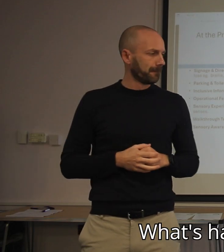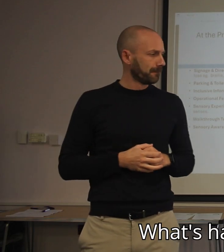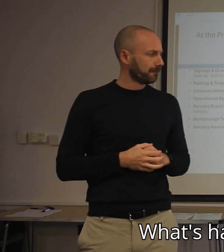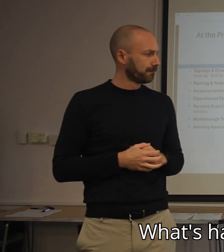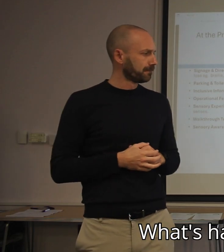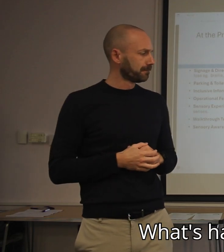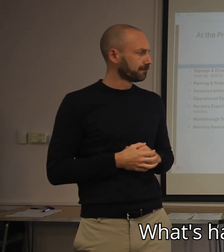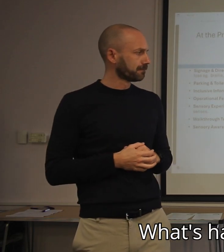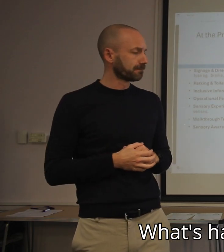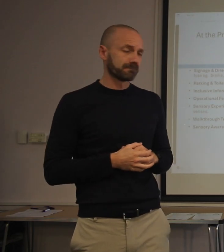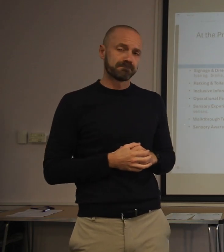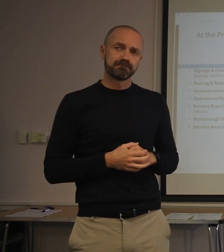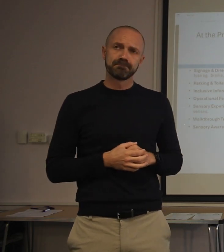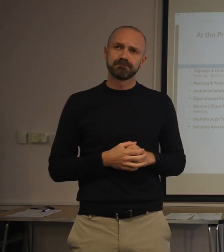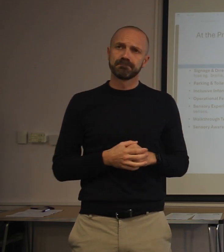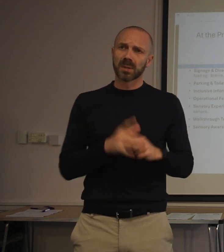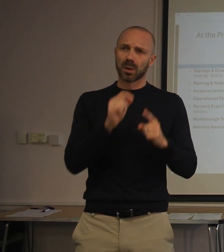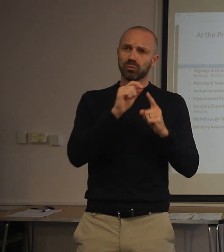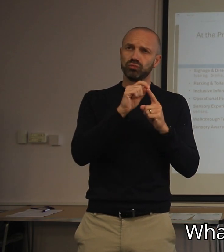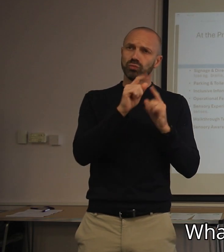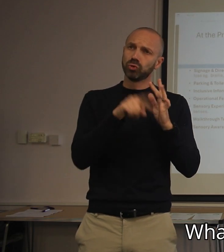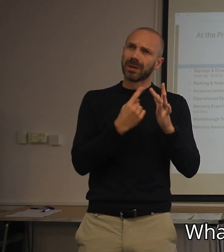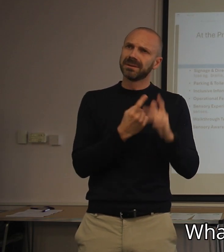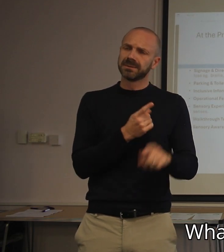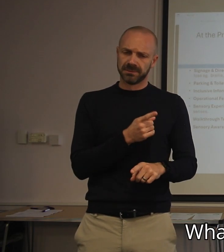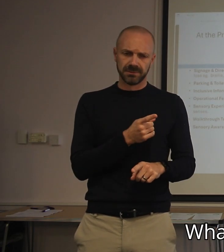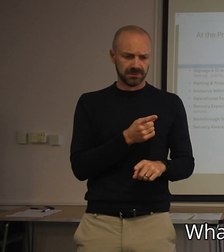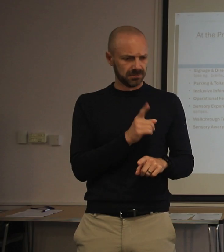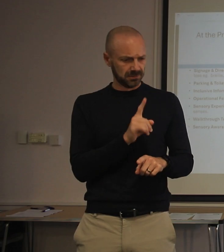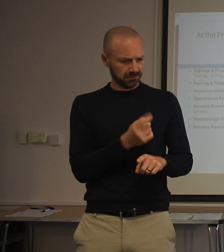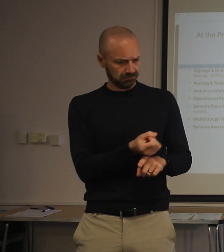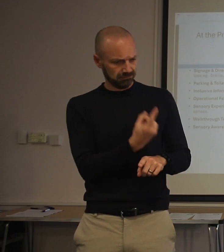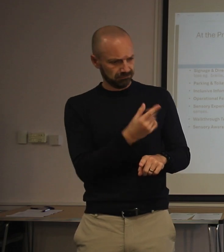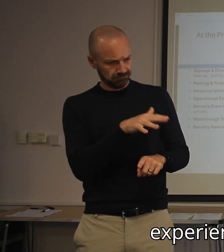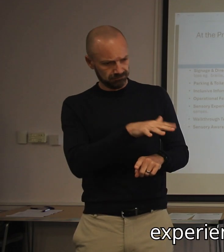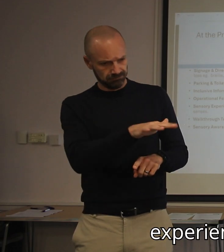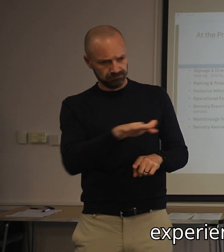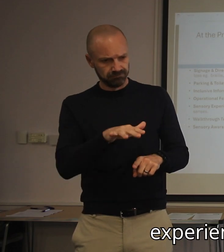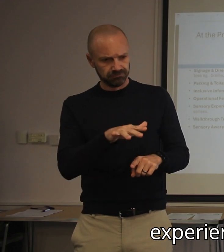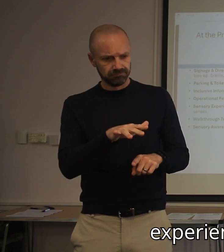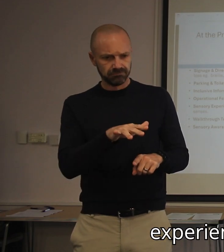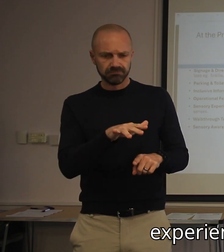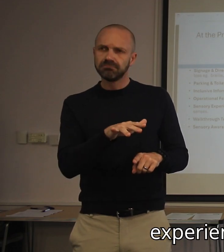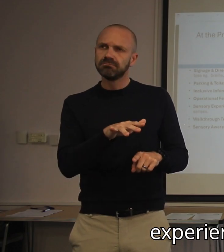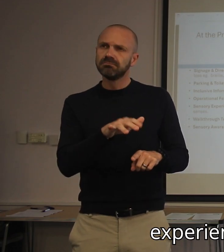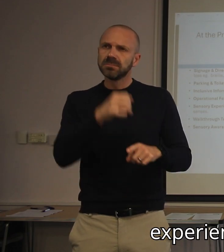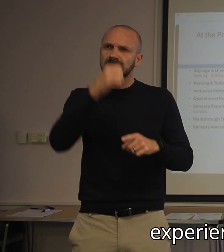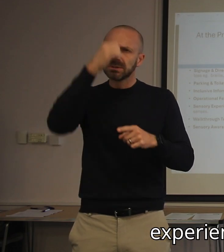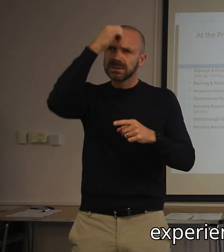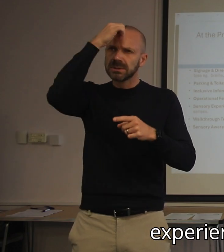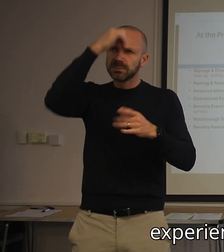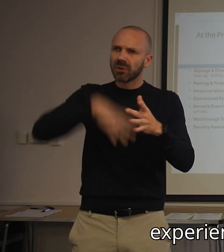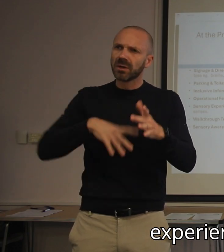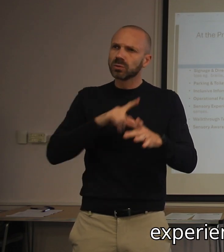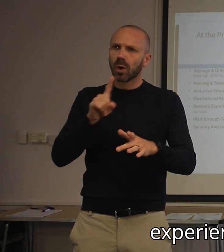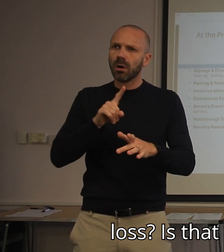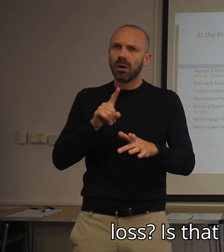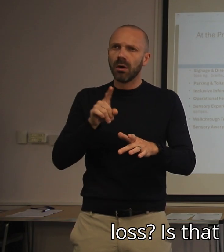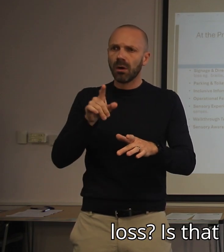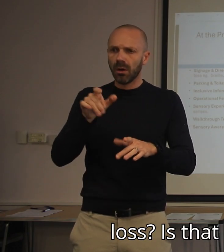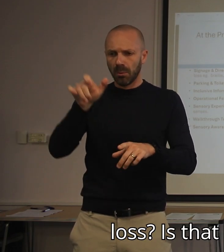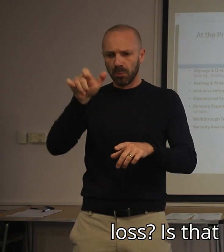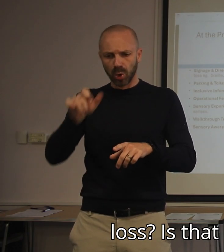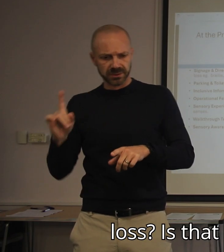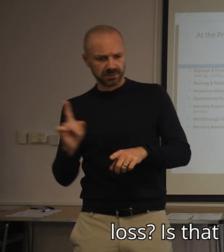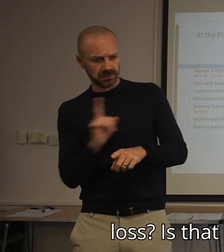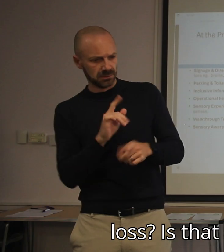What's happening at the project? What would somebody experience if they had sensory